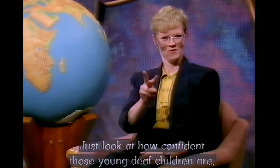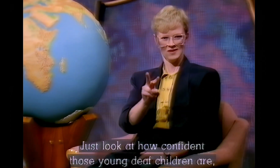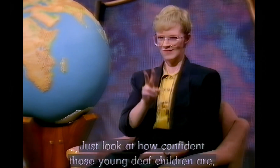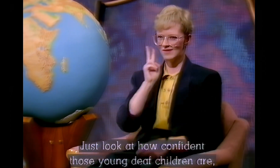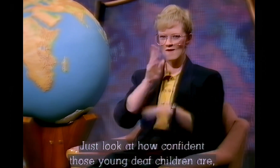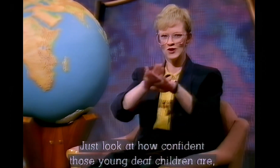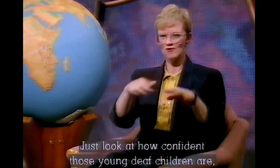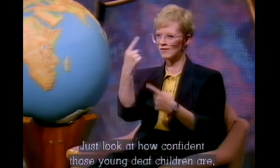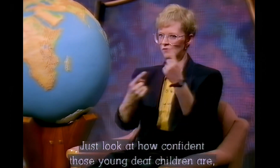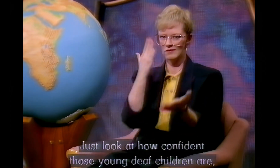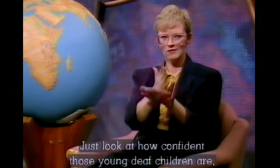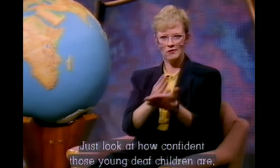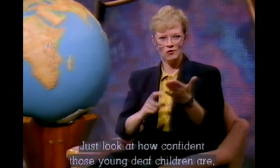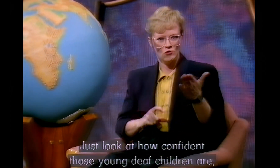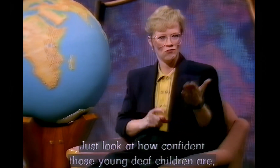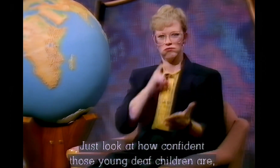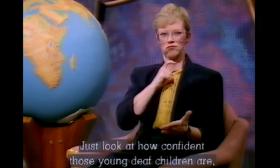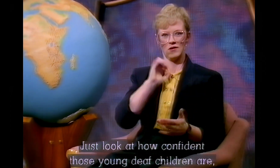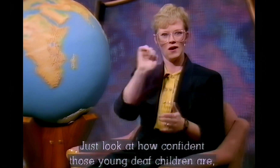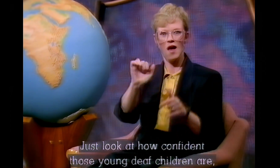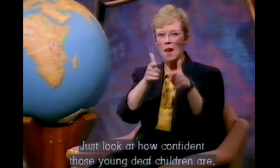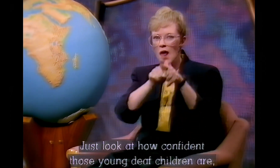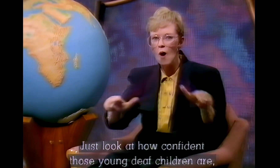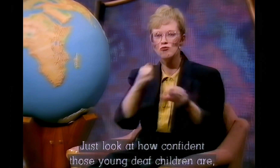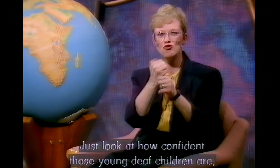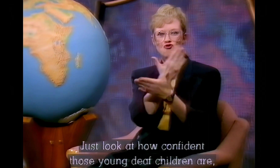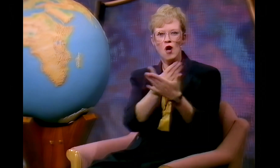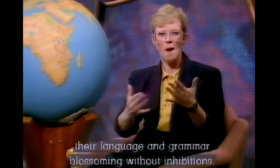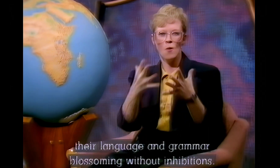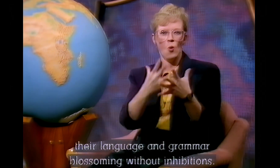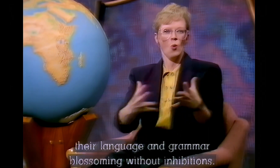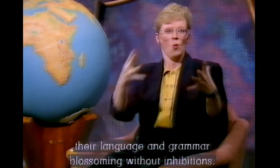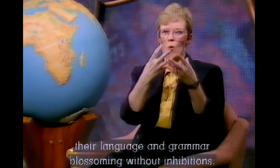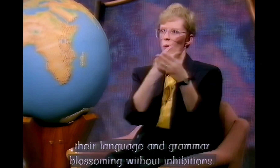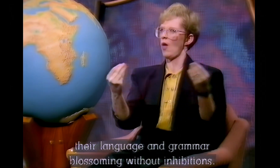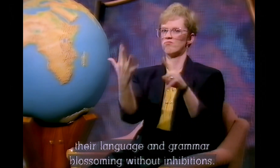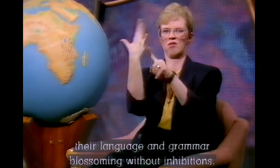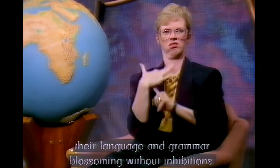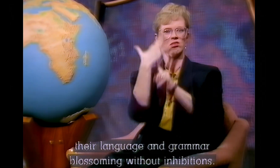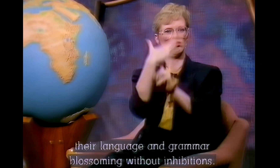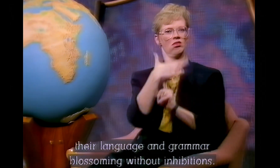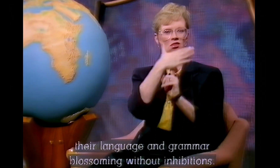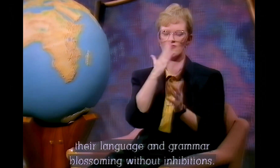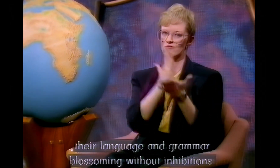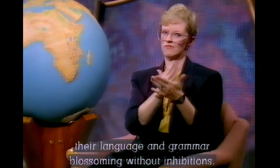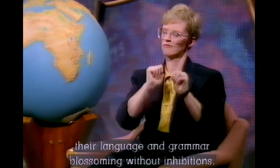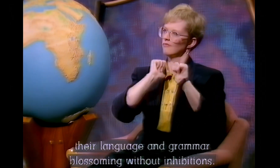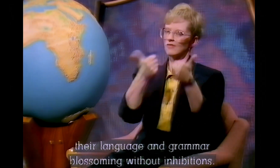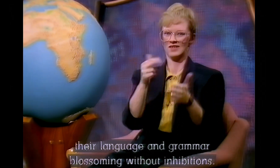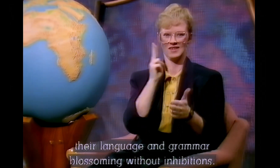Just look at how confident those young deaf children are. Their language and grammar blossoming without inhibitions. Good to see